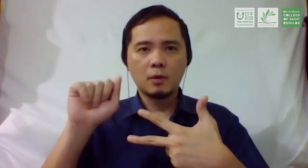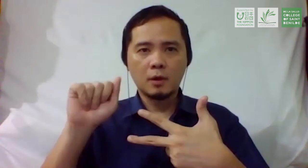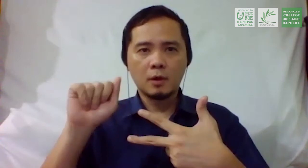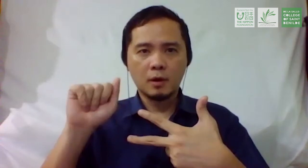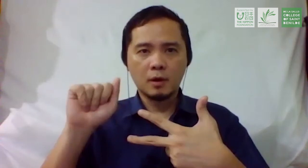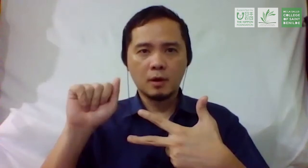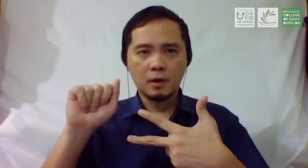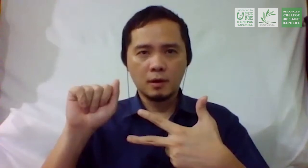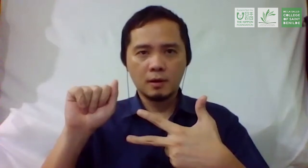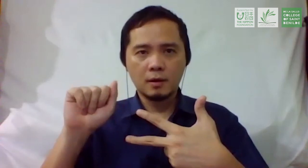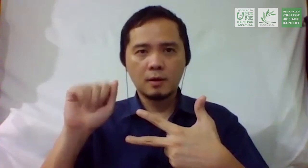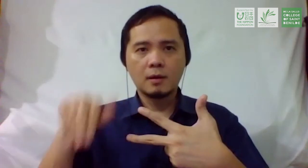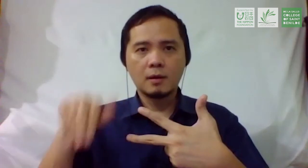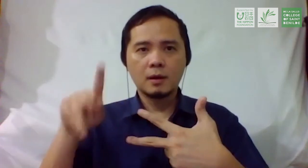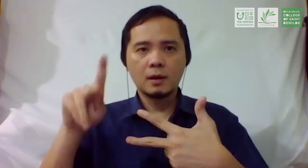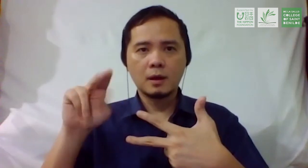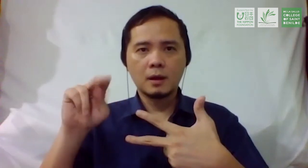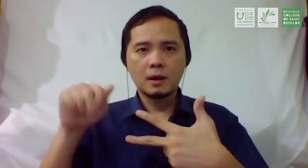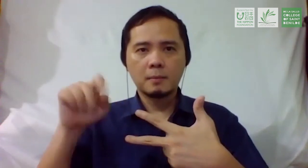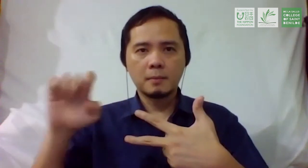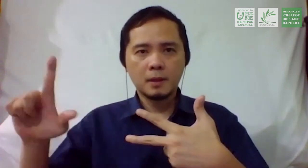B-A-R-A,